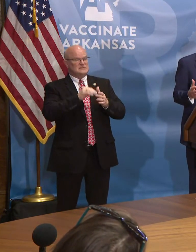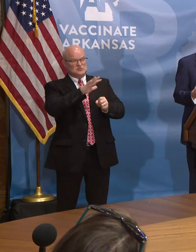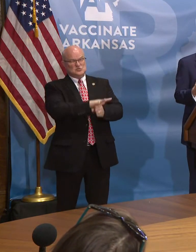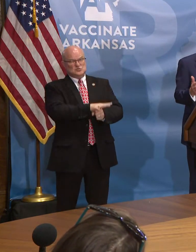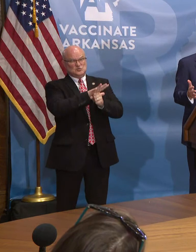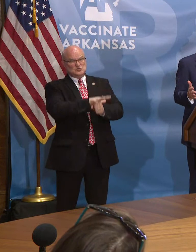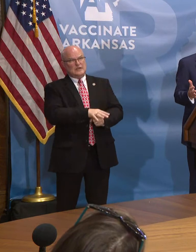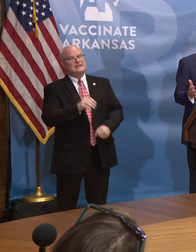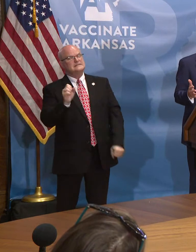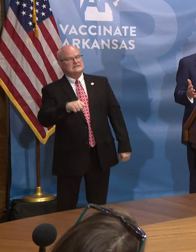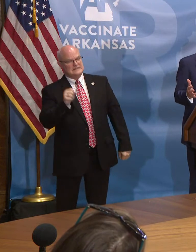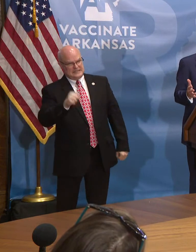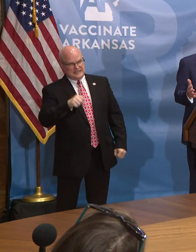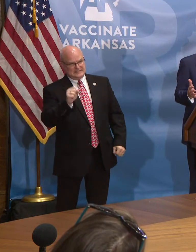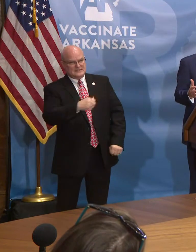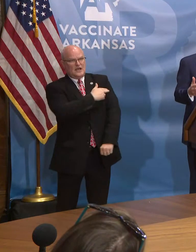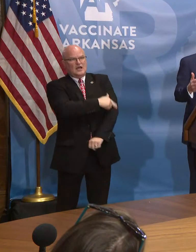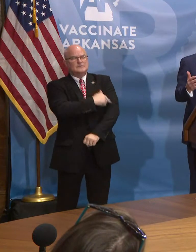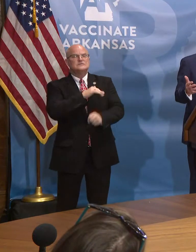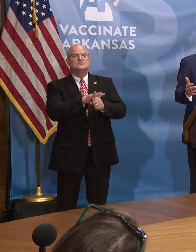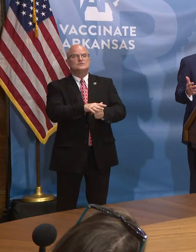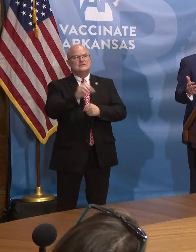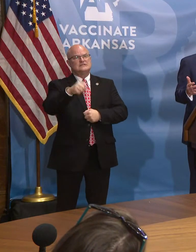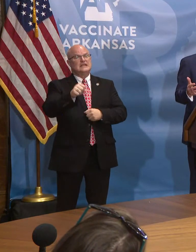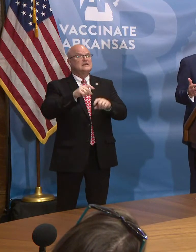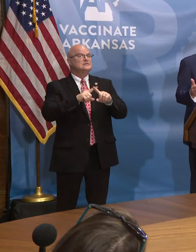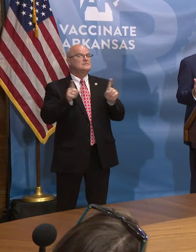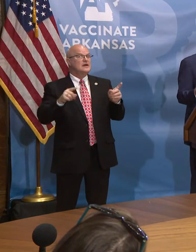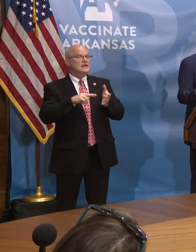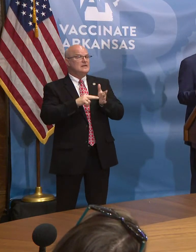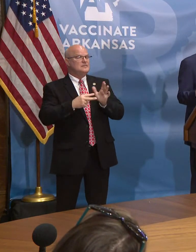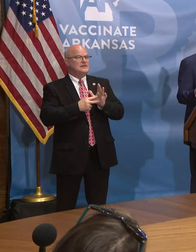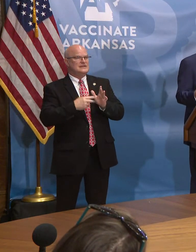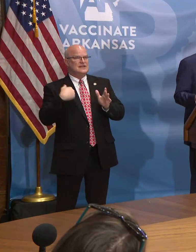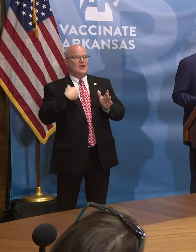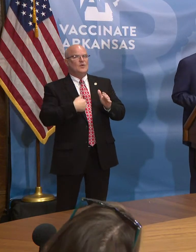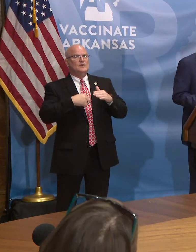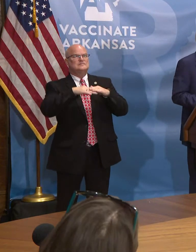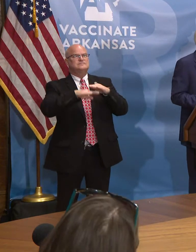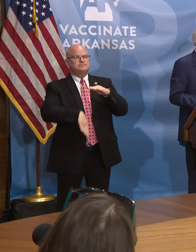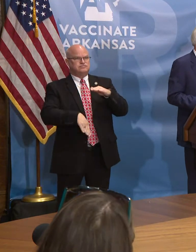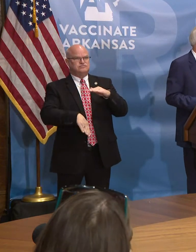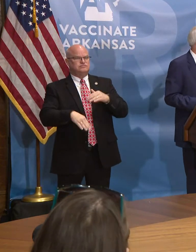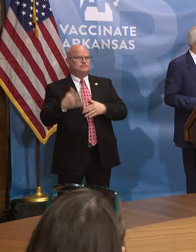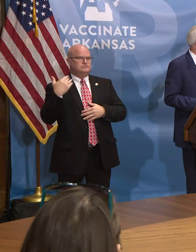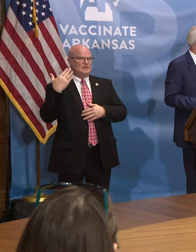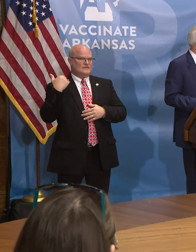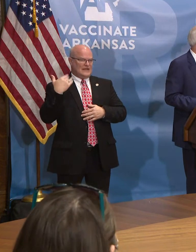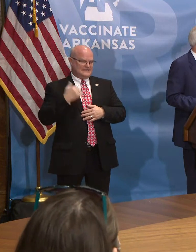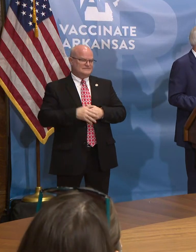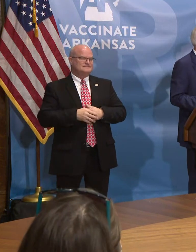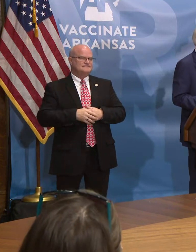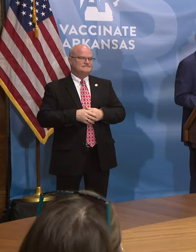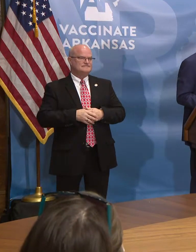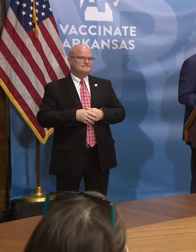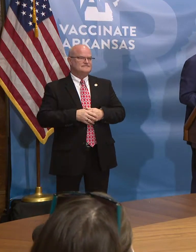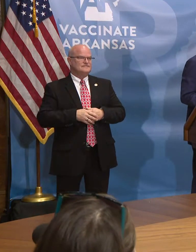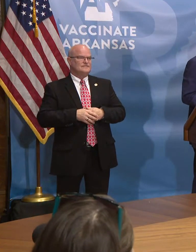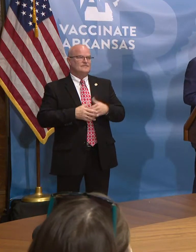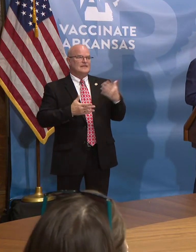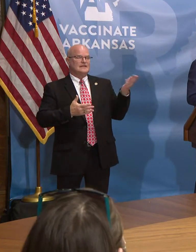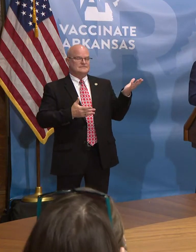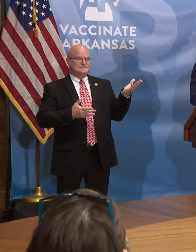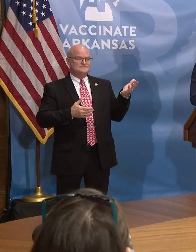stressed. They are stressed in the hospitals, but it does mean that we are far below where we were. Again, if you look